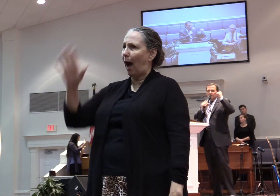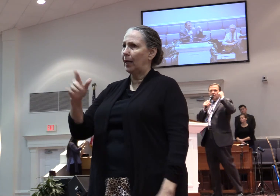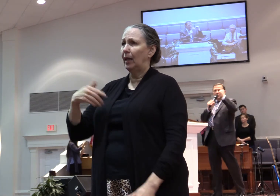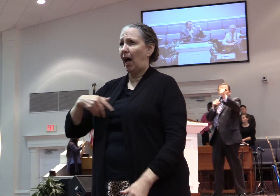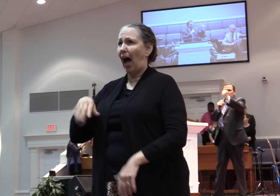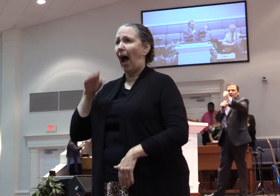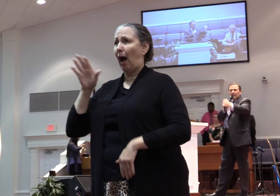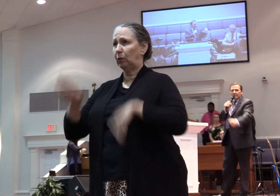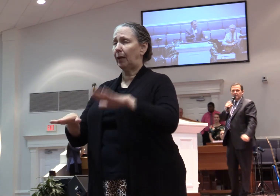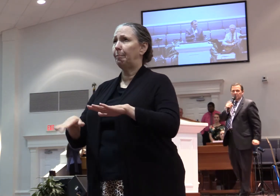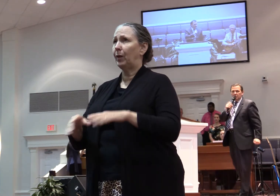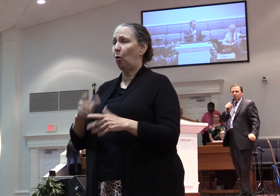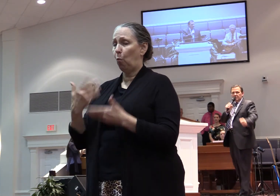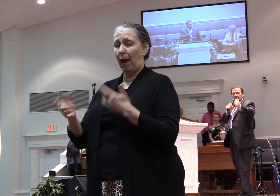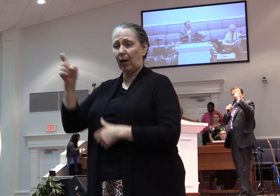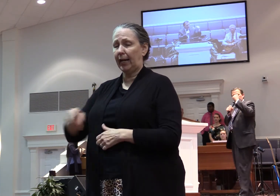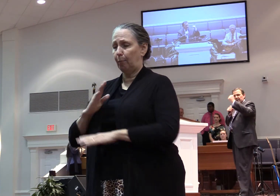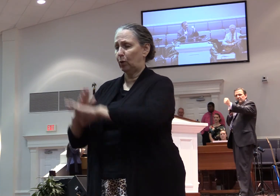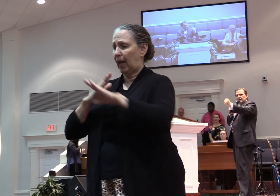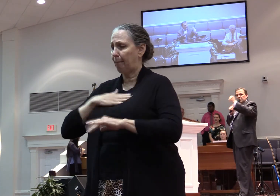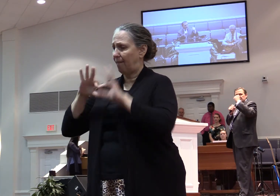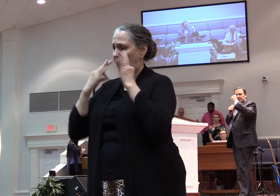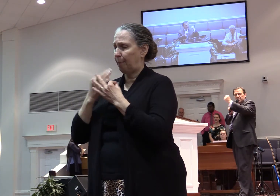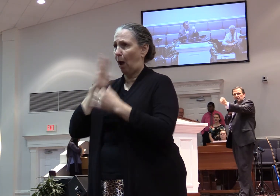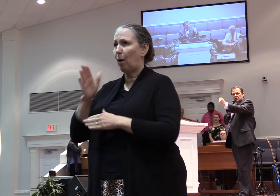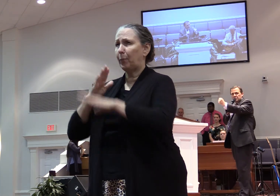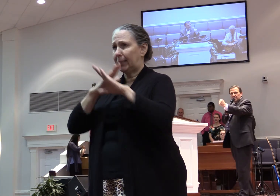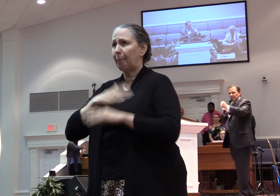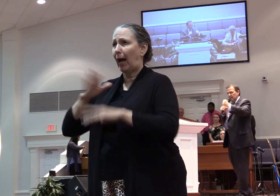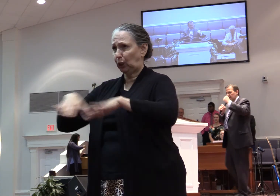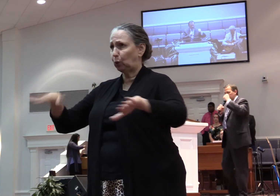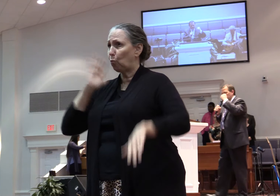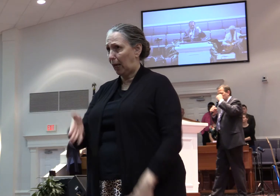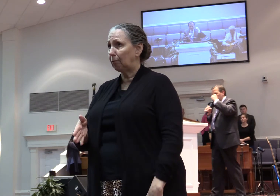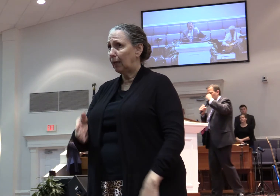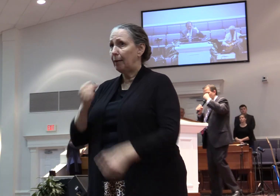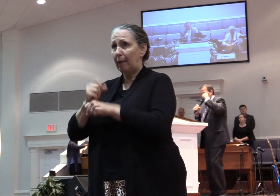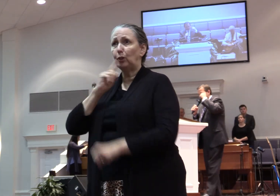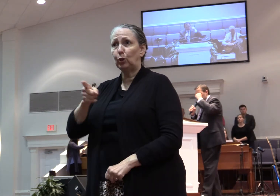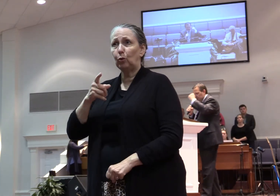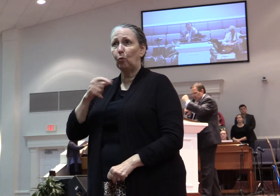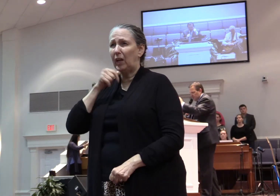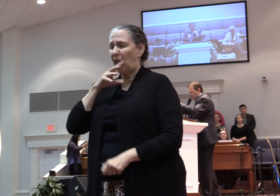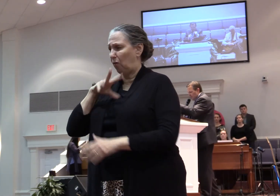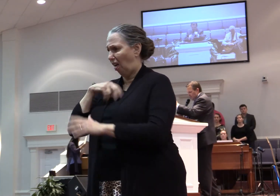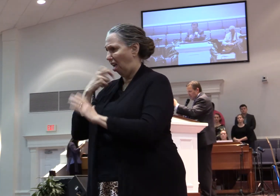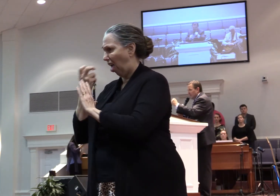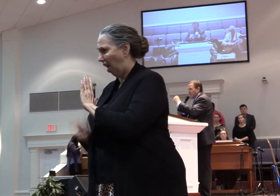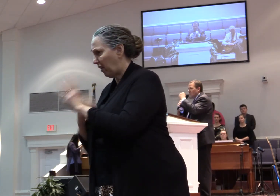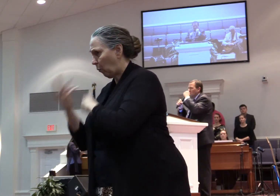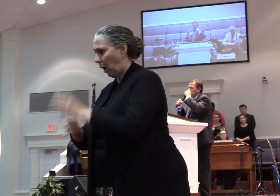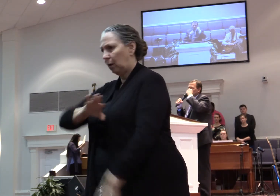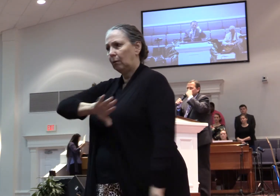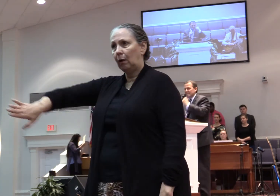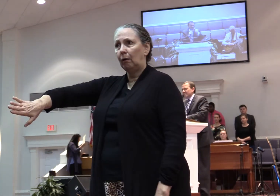will step up and do what I need to do to protect my family, protect my children. And make sure we don't get entrenched.